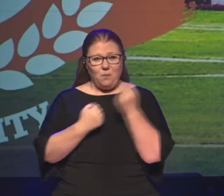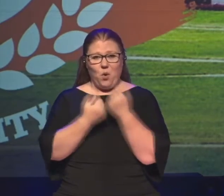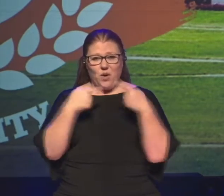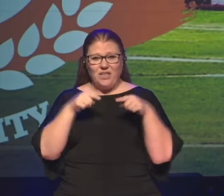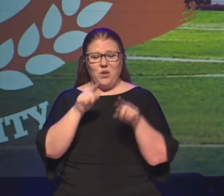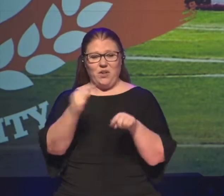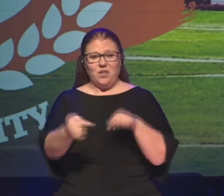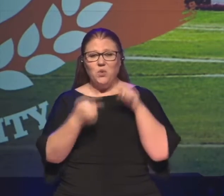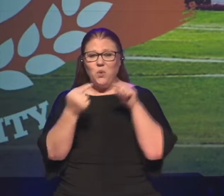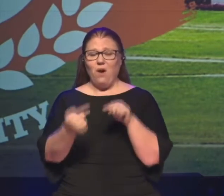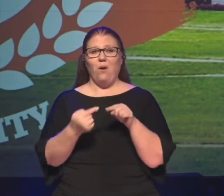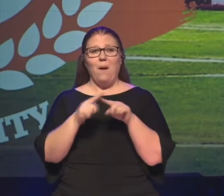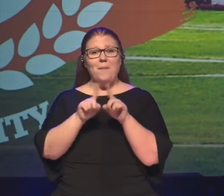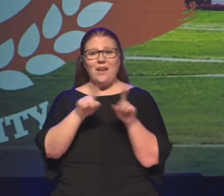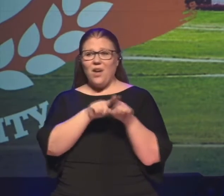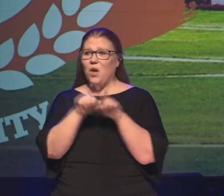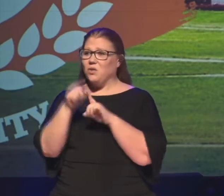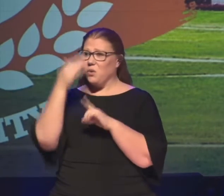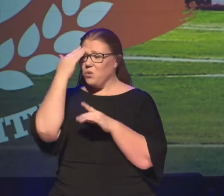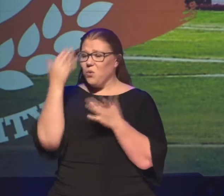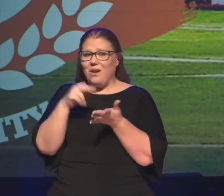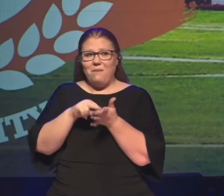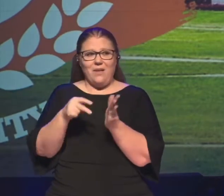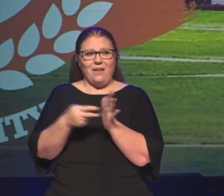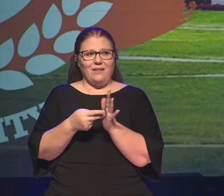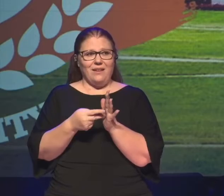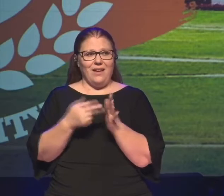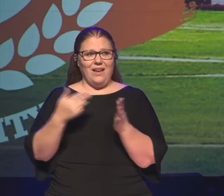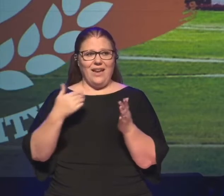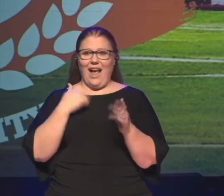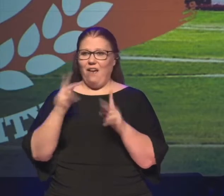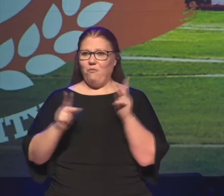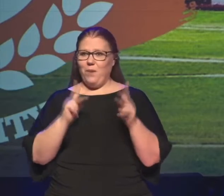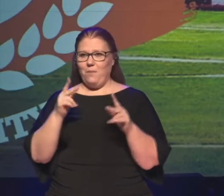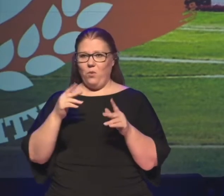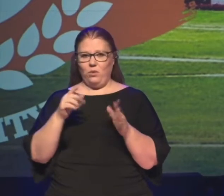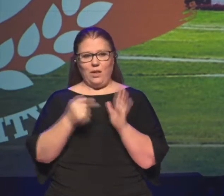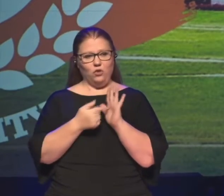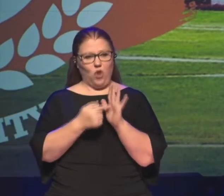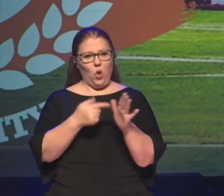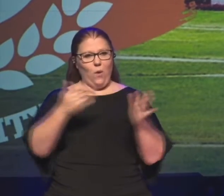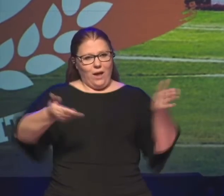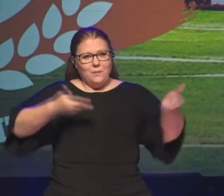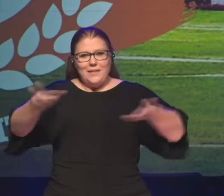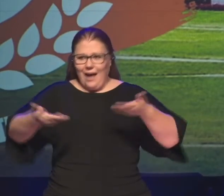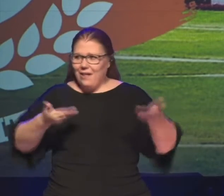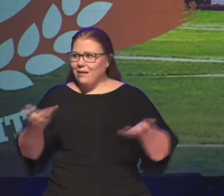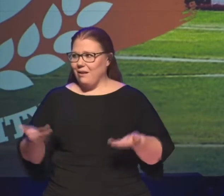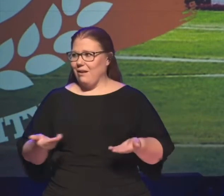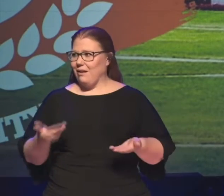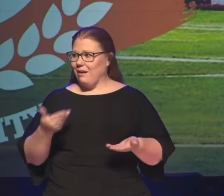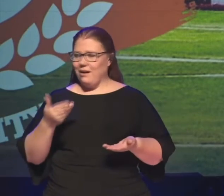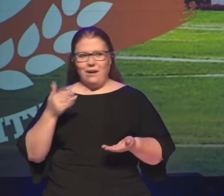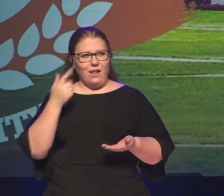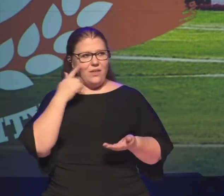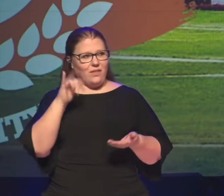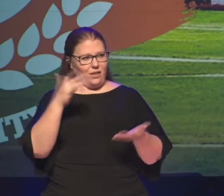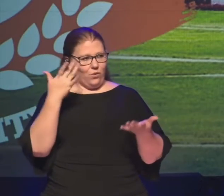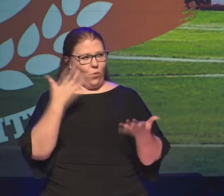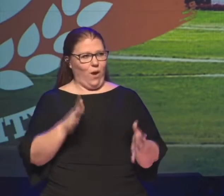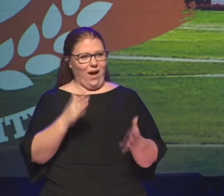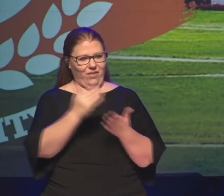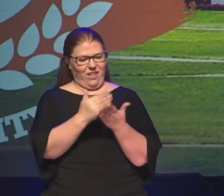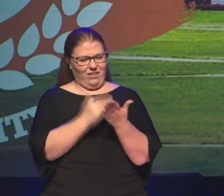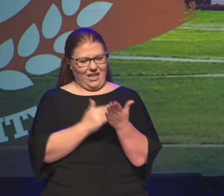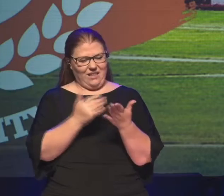him, but I also think he knew what it meant to have people show him hospitality. And I think that's why he finishes with it in this list,